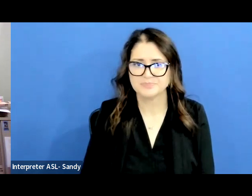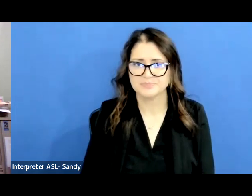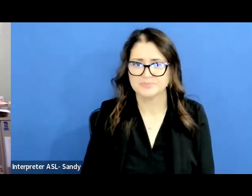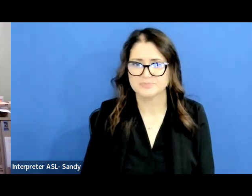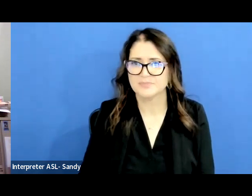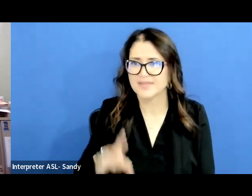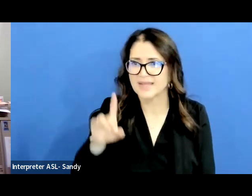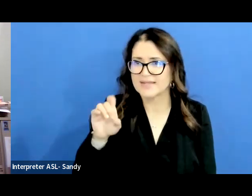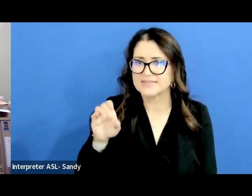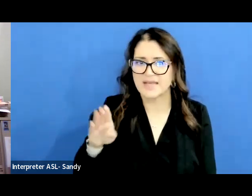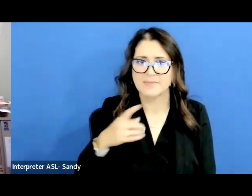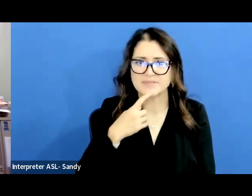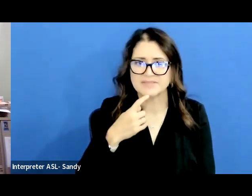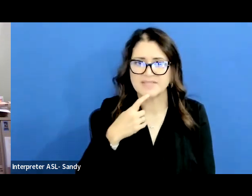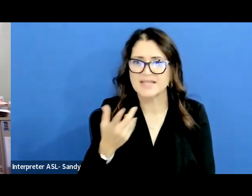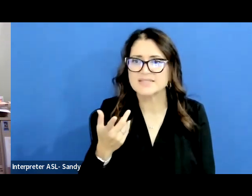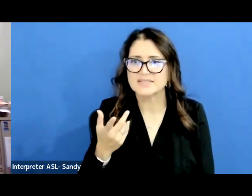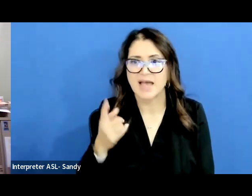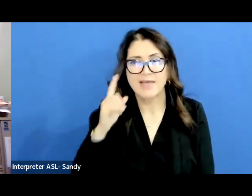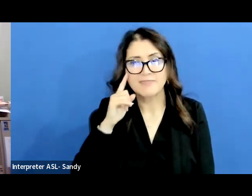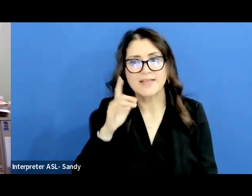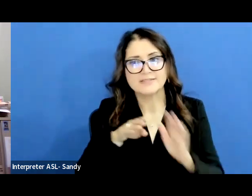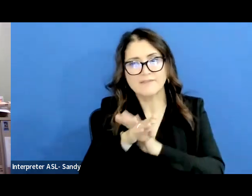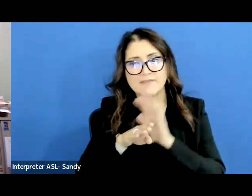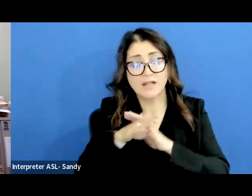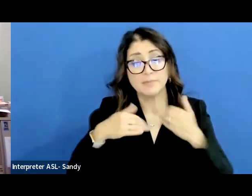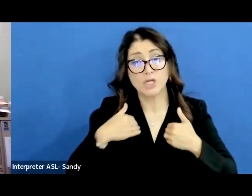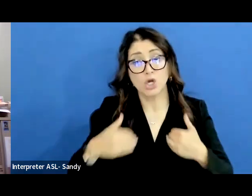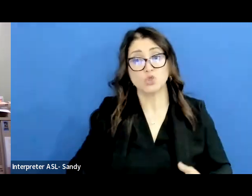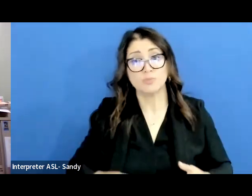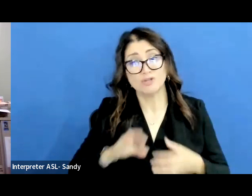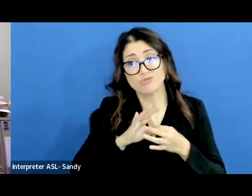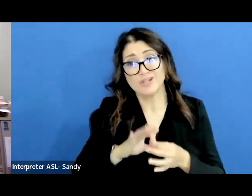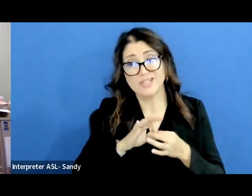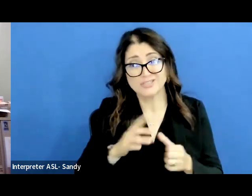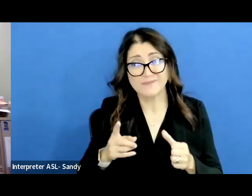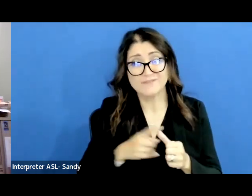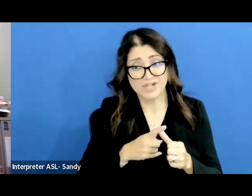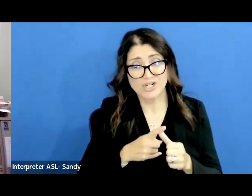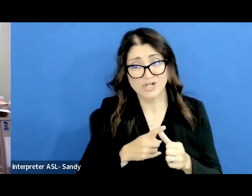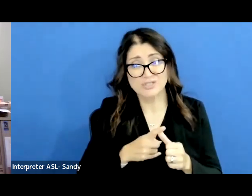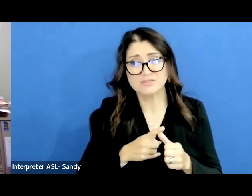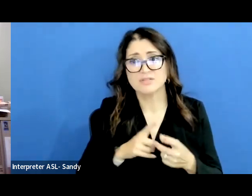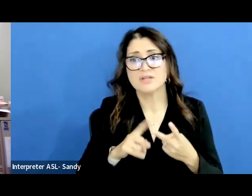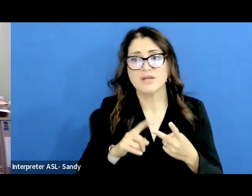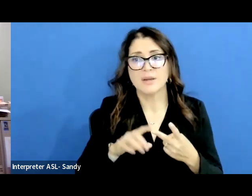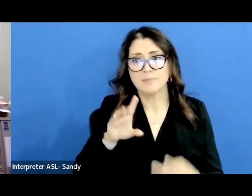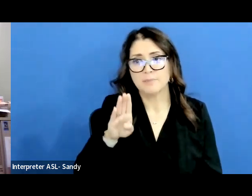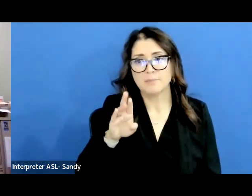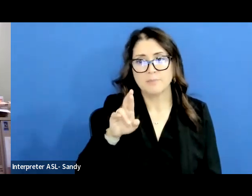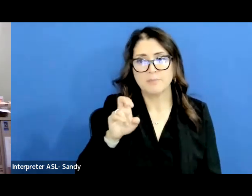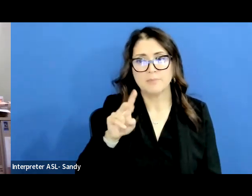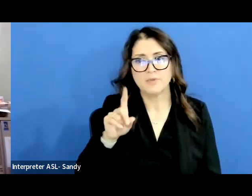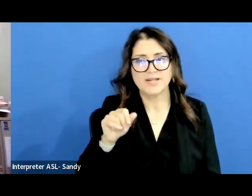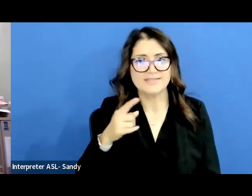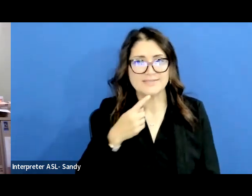Deb saying, I think the idea of developing a human relationship first. Brenda saying, looking for ways to develop relationships so